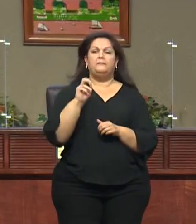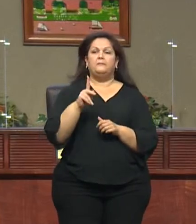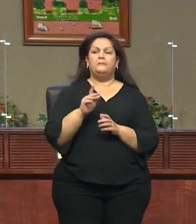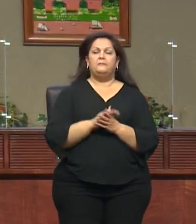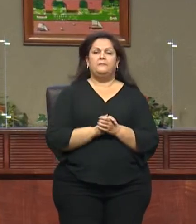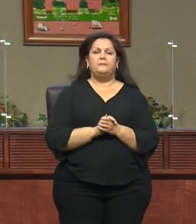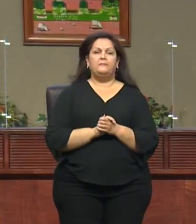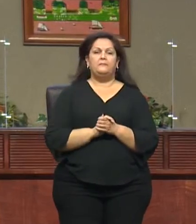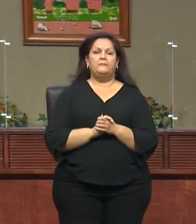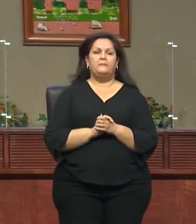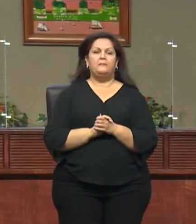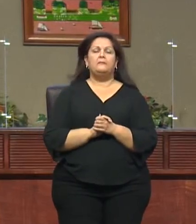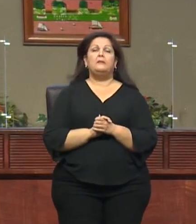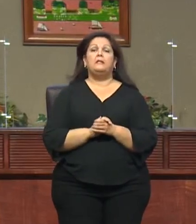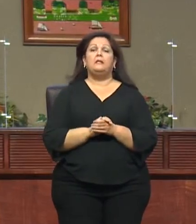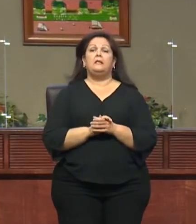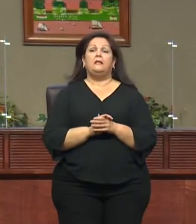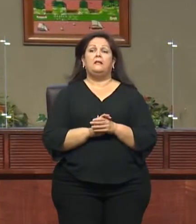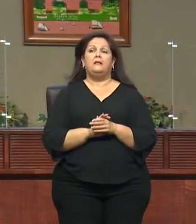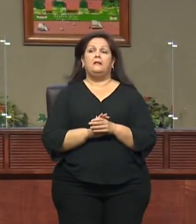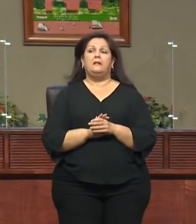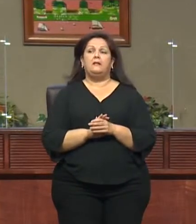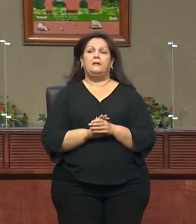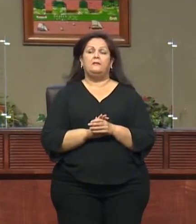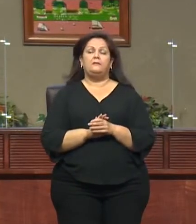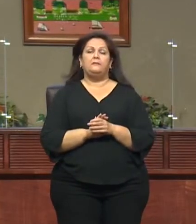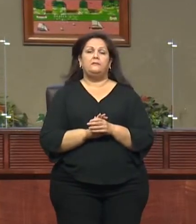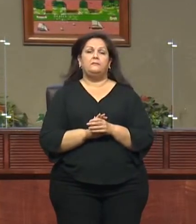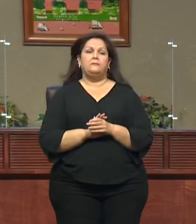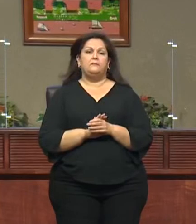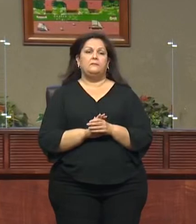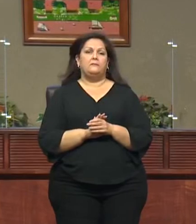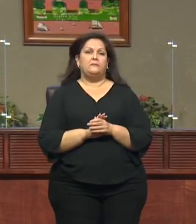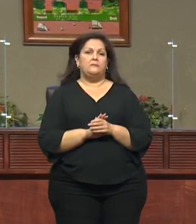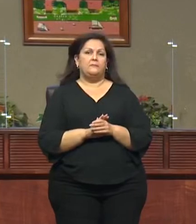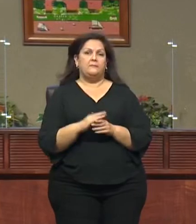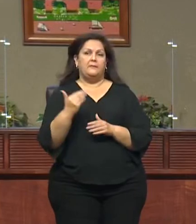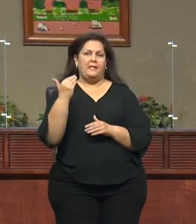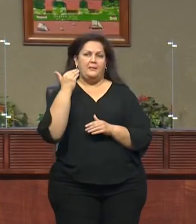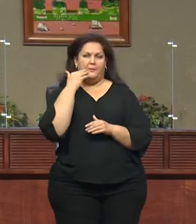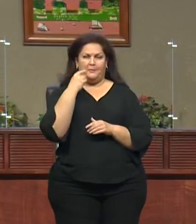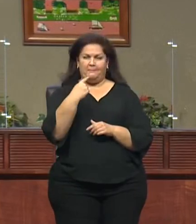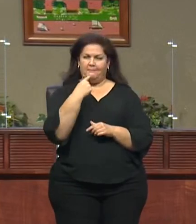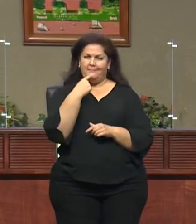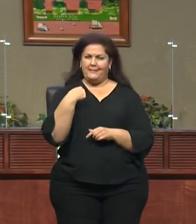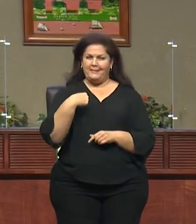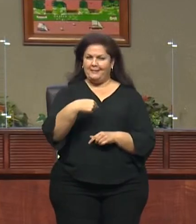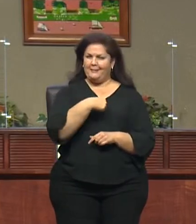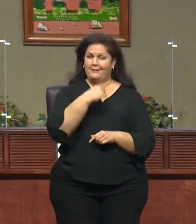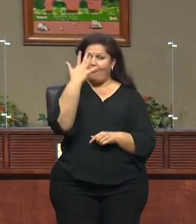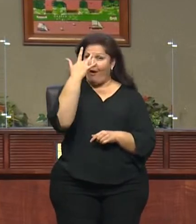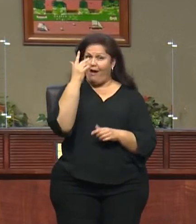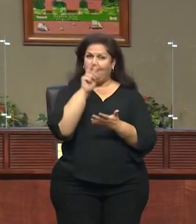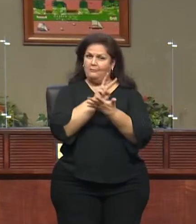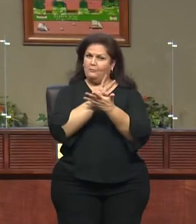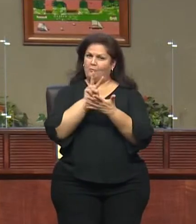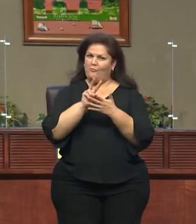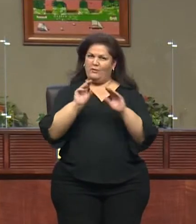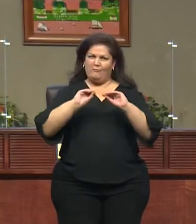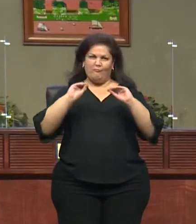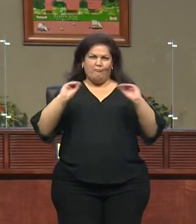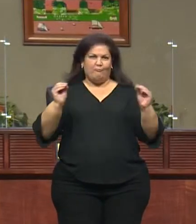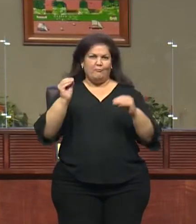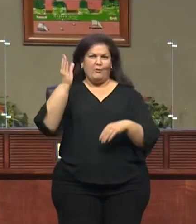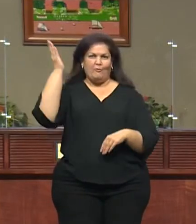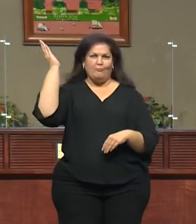And so with that, I know that you have perhaps missed us because it's been 2 weeks since we have done